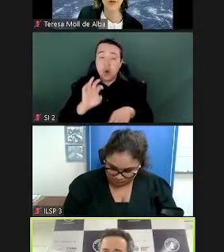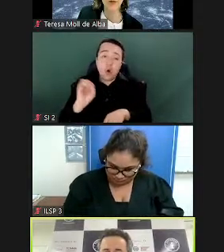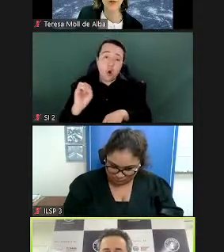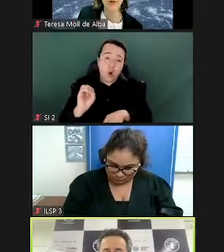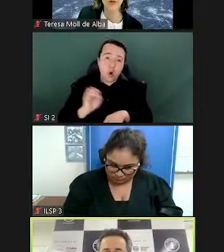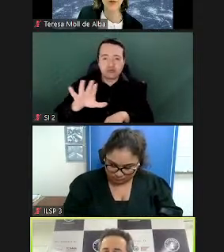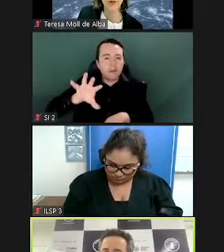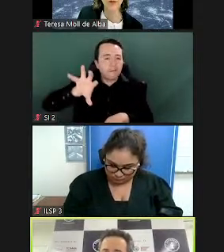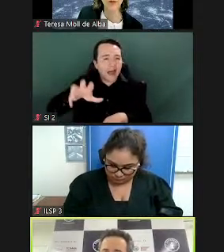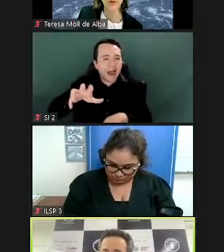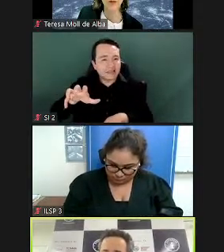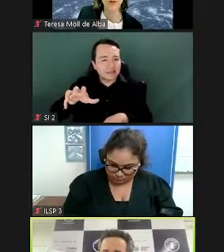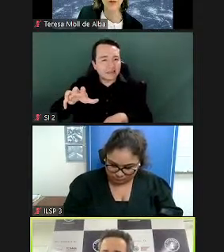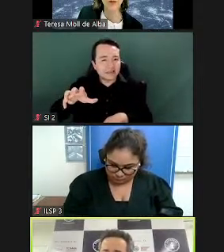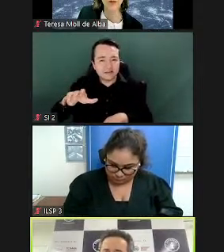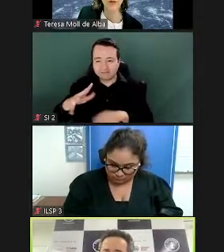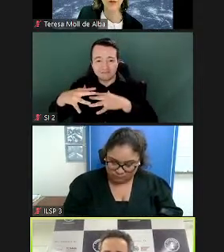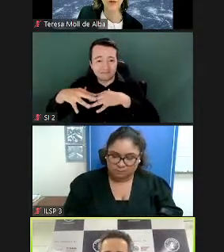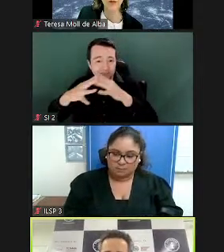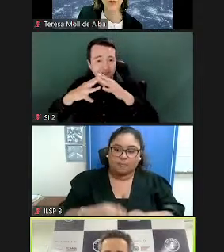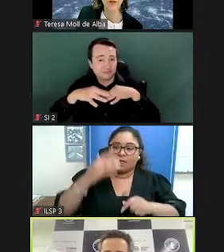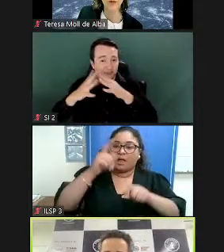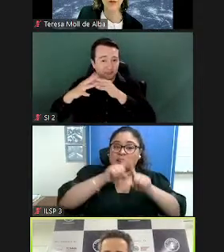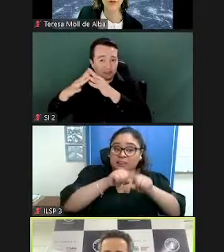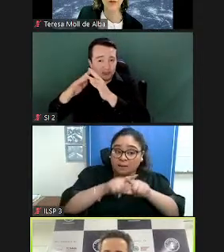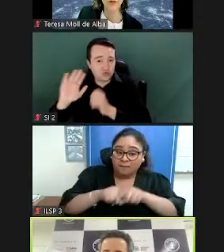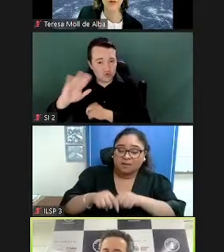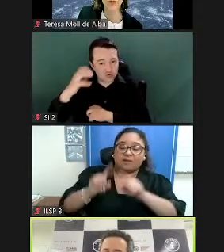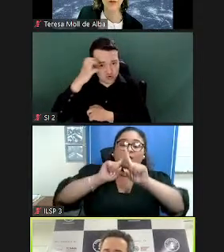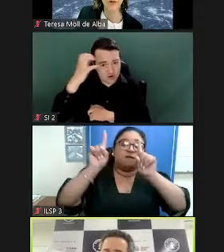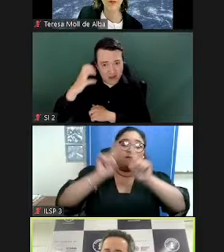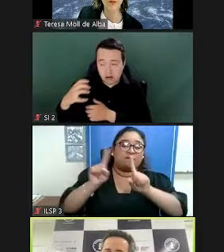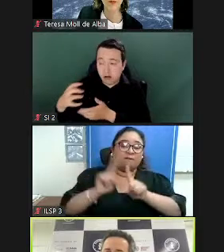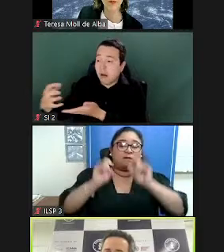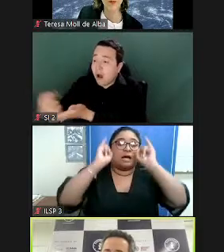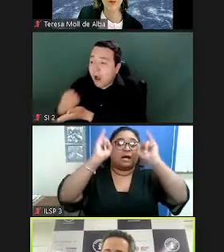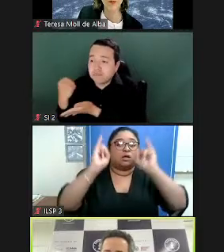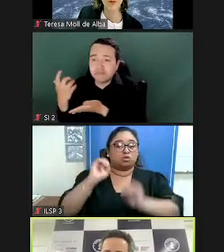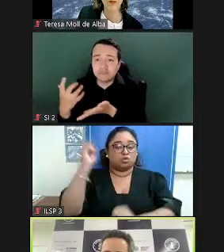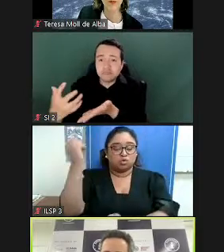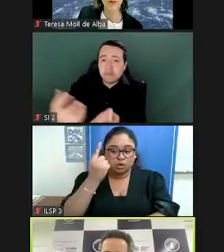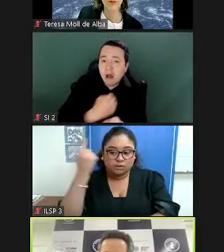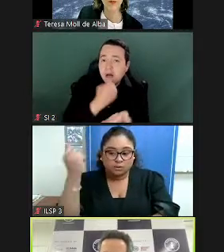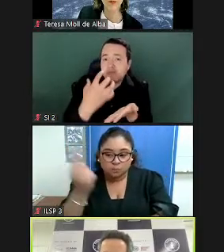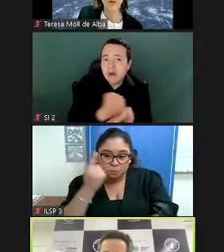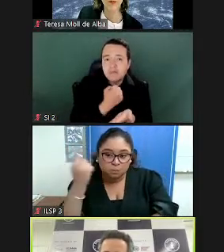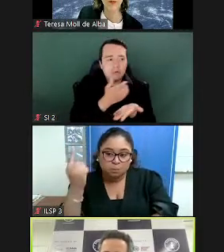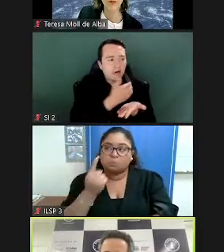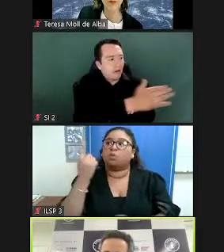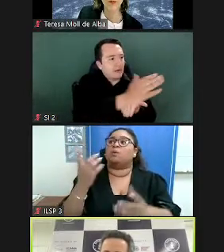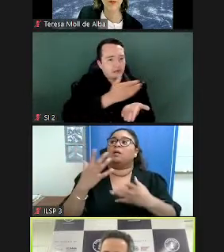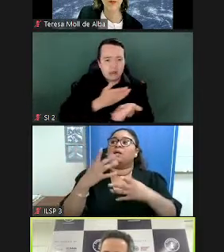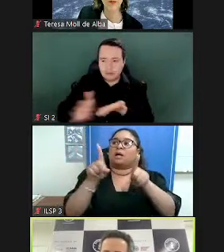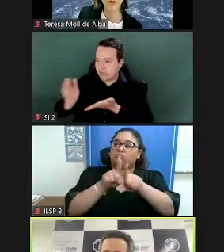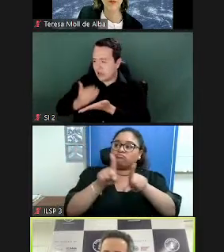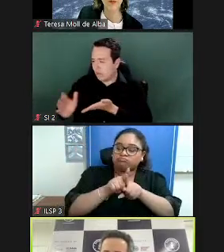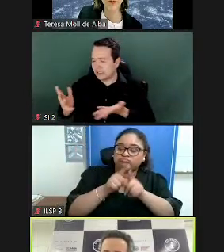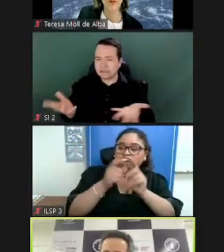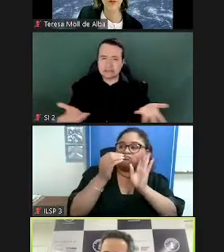different agencies even within the same countries public institutions for example collect data isolatedly